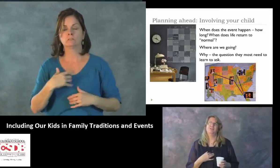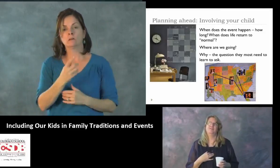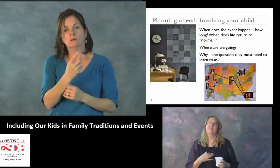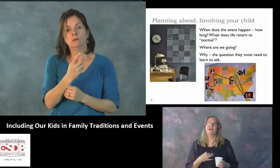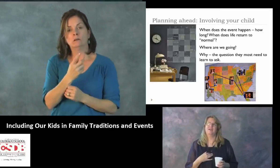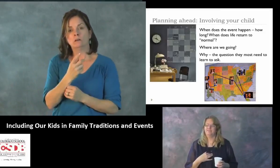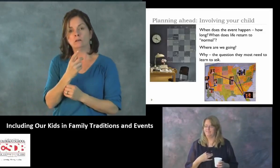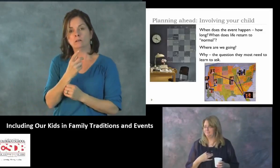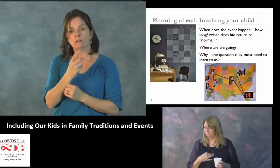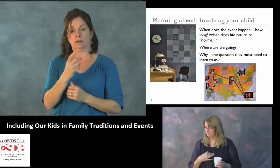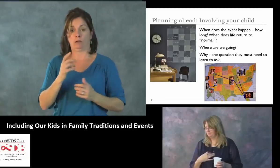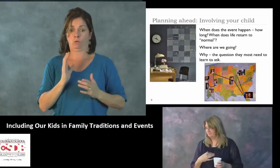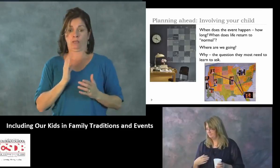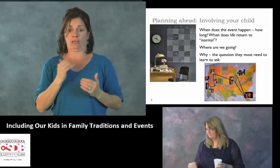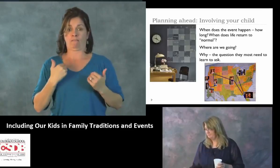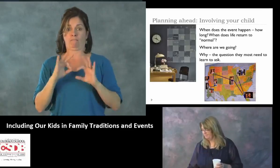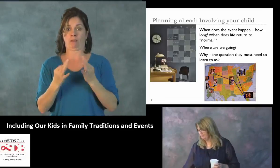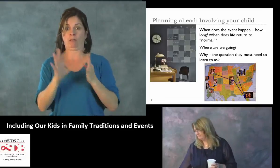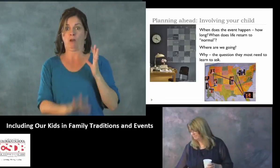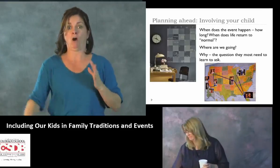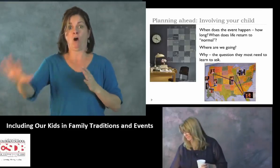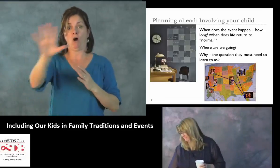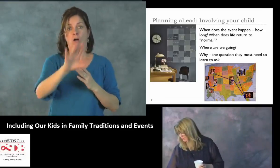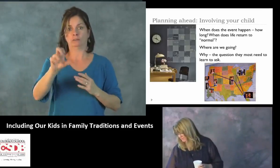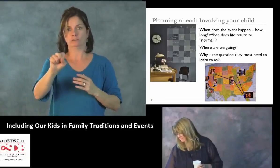that child's life.